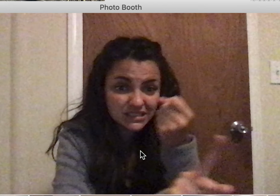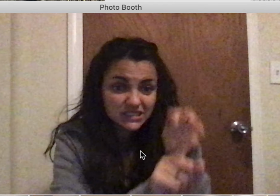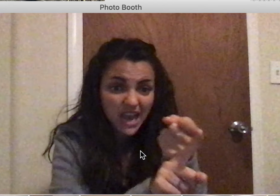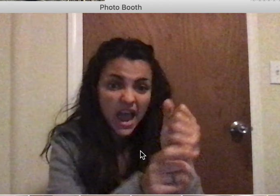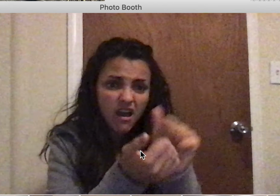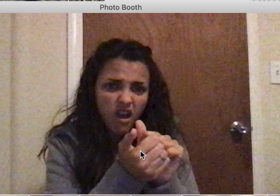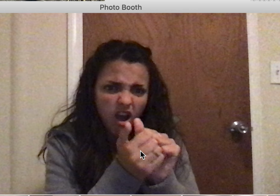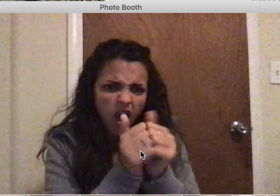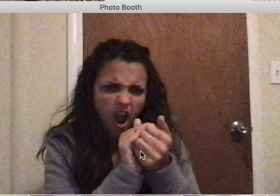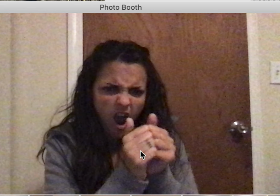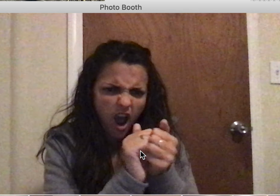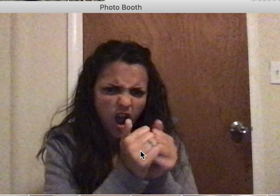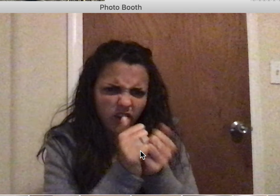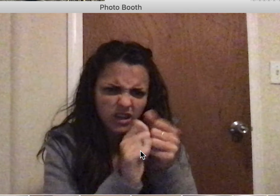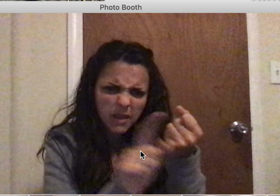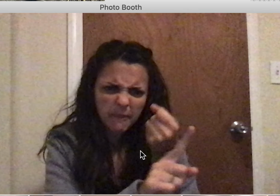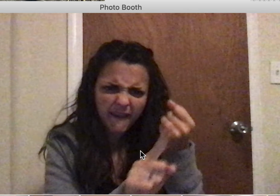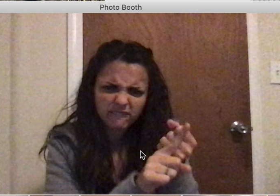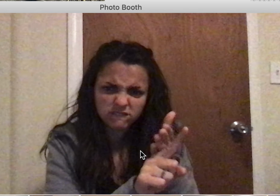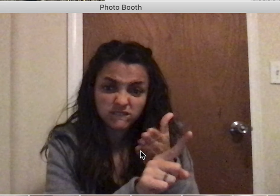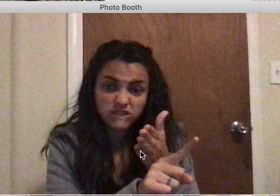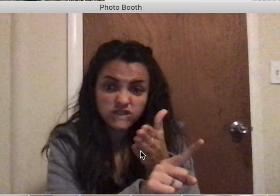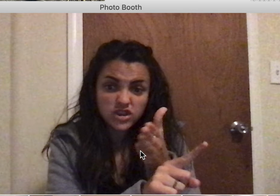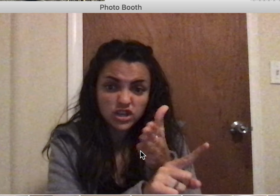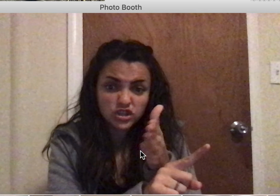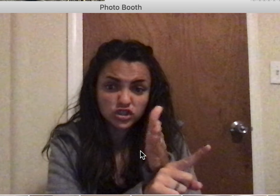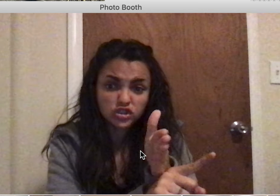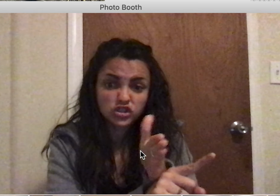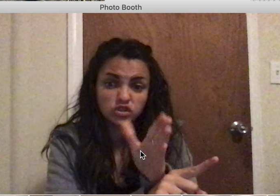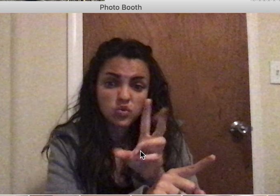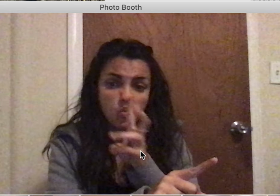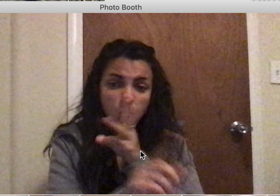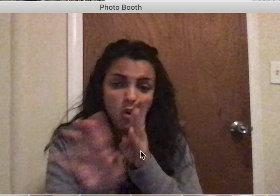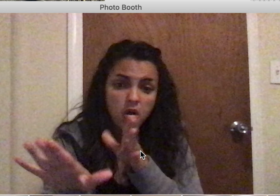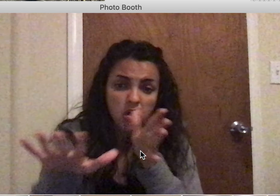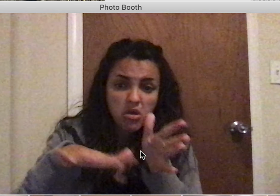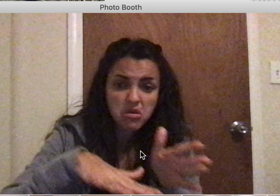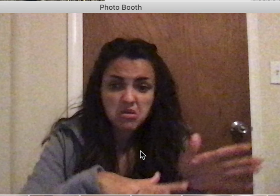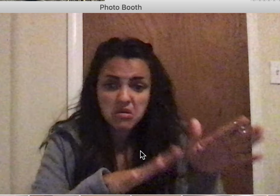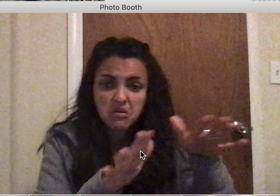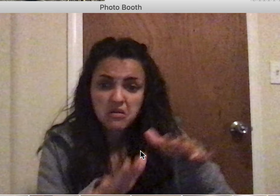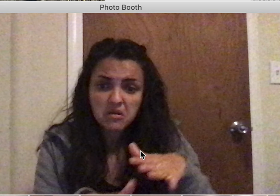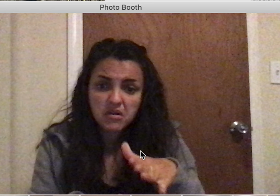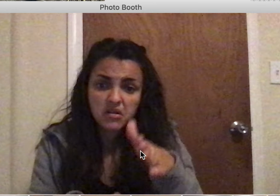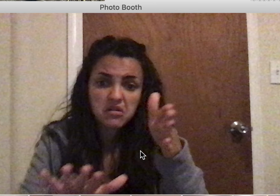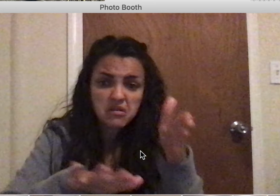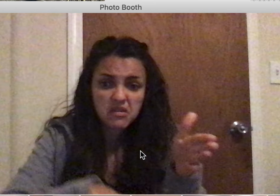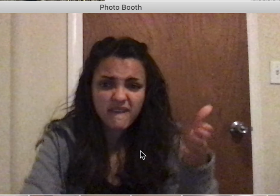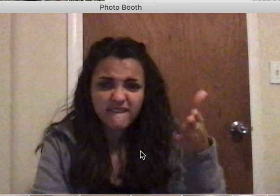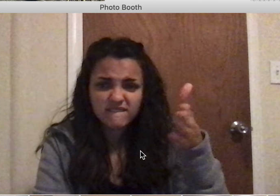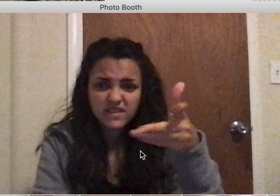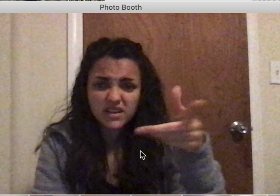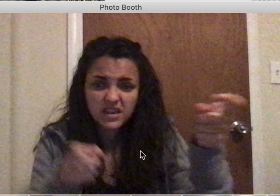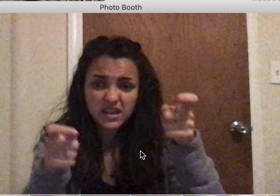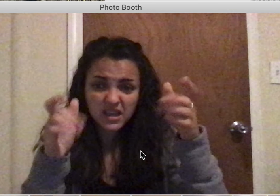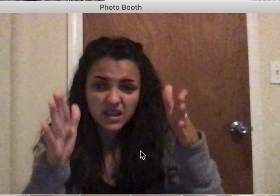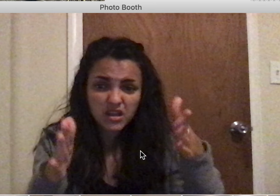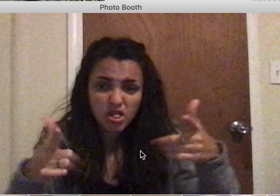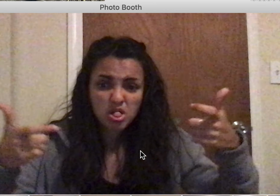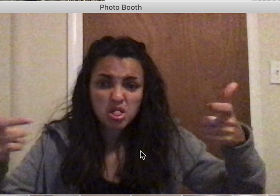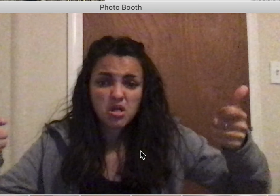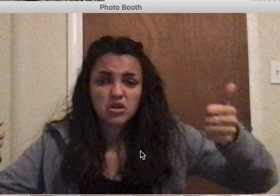fisheries manager that's interested in a large system consisting of fish populations as well as human activities and